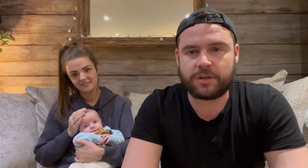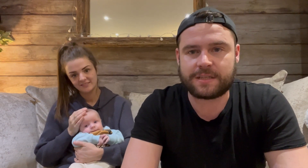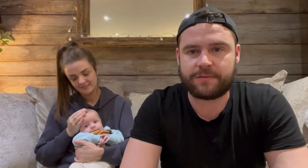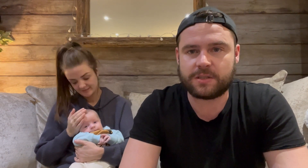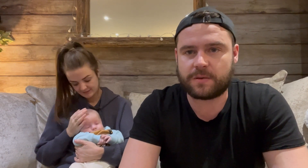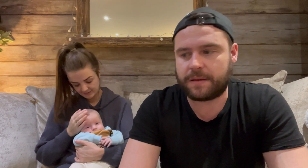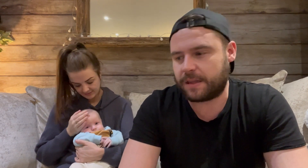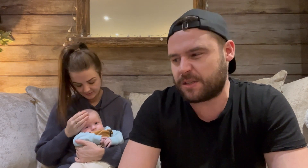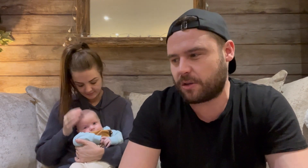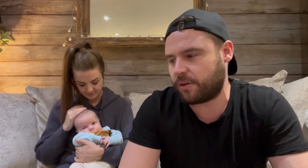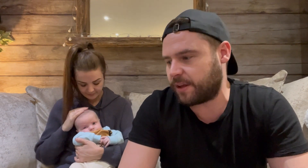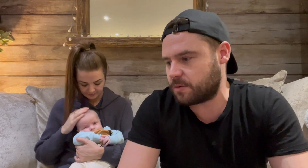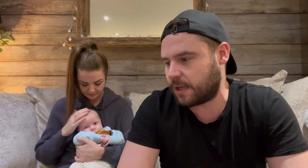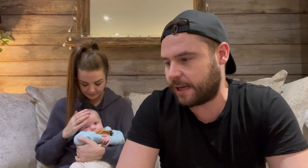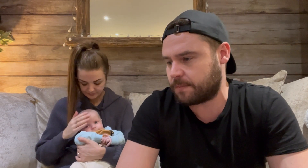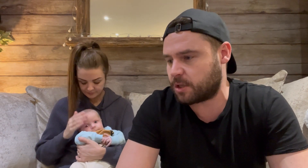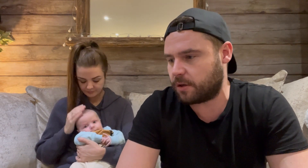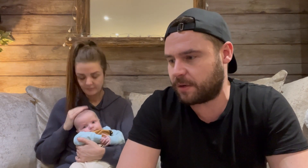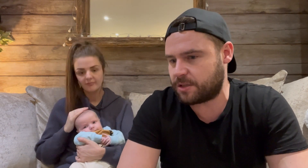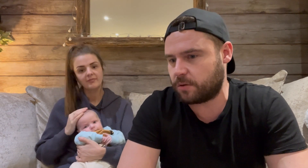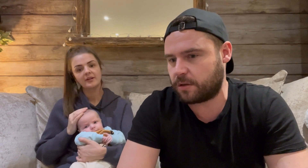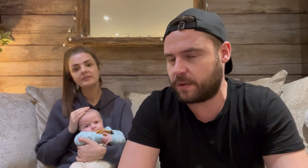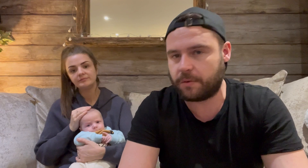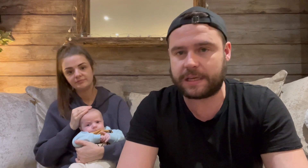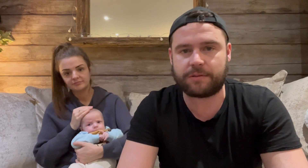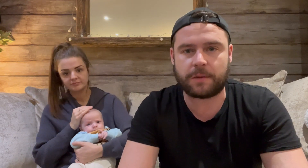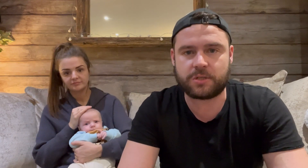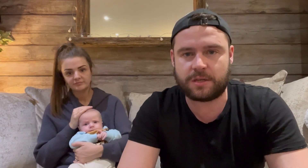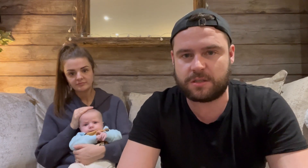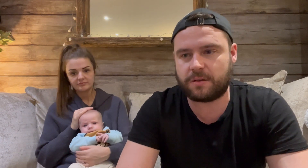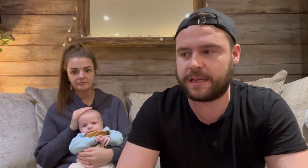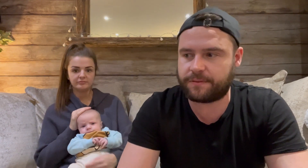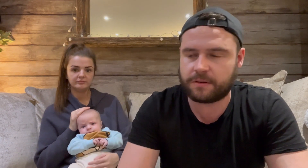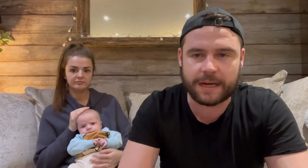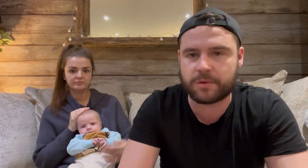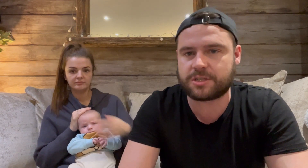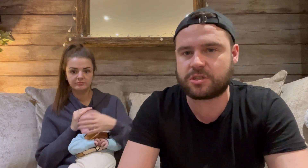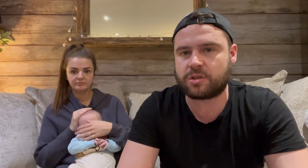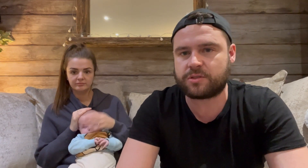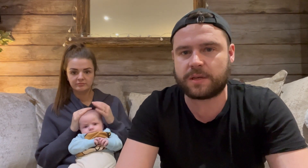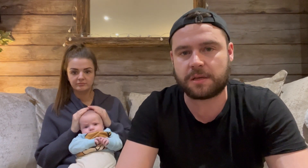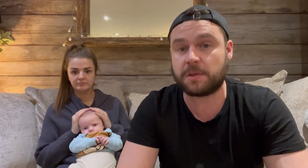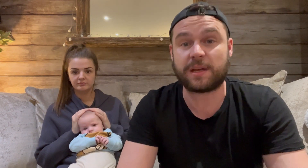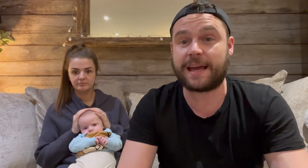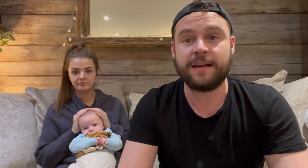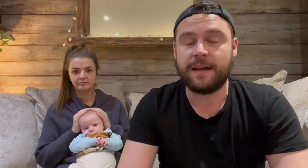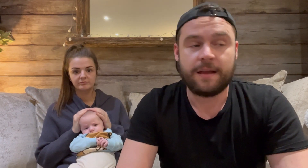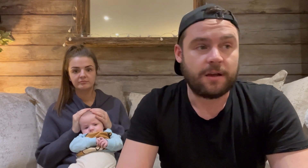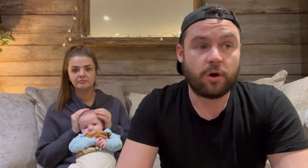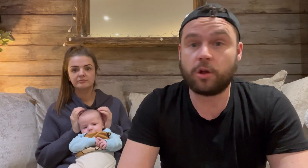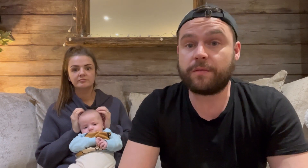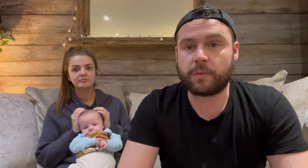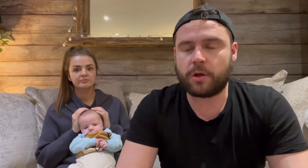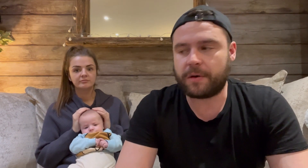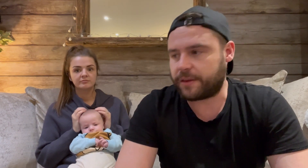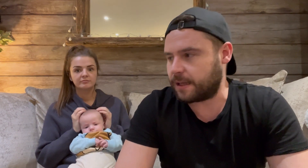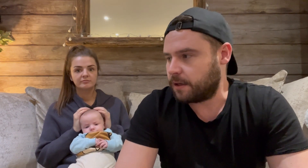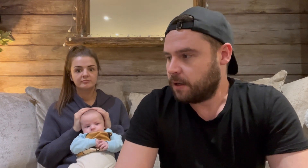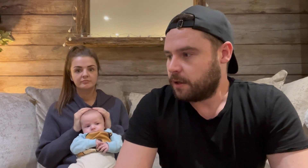yourself into it. I think there's other things we'd like him to learn when he's older that we weren't given the opportunity to do, like different languages and stuff, so he can communicate all over the world. But I think the